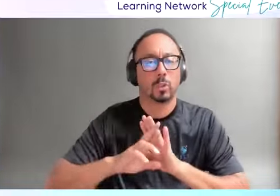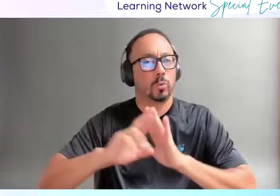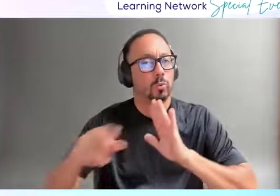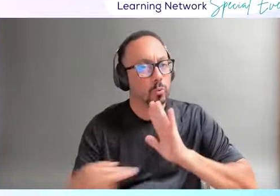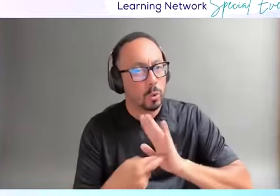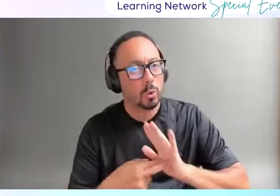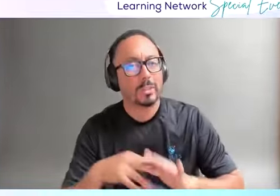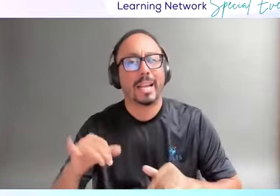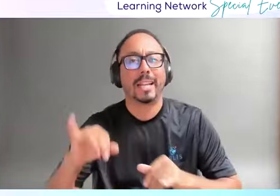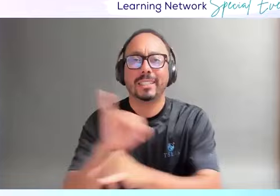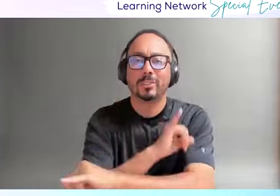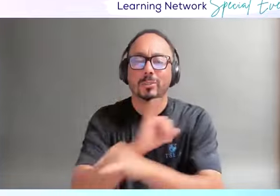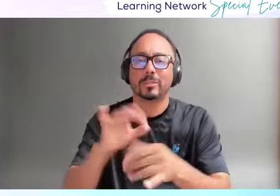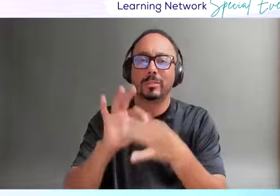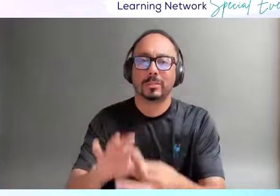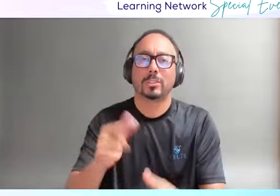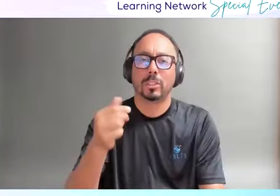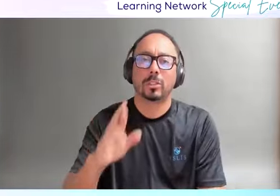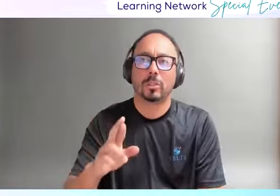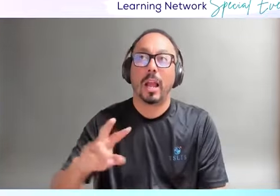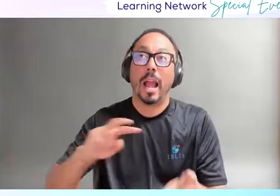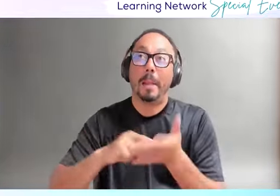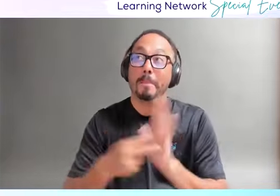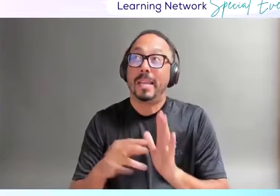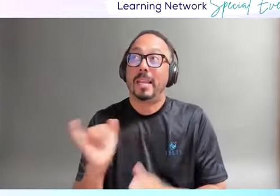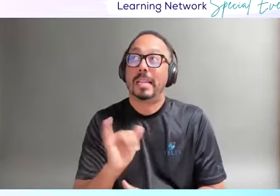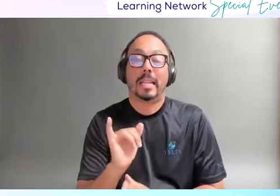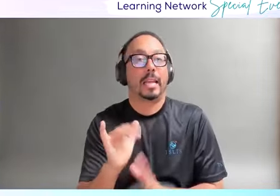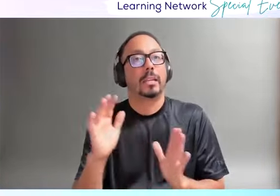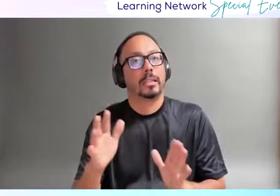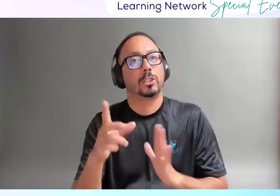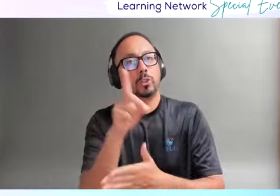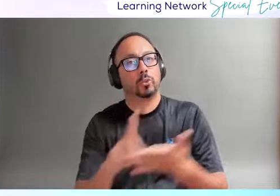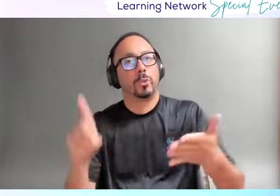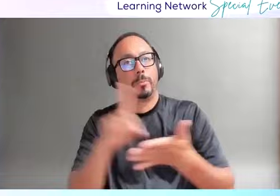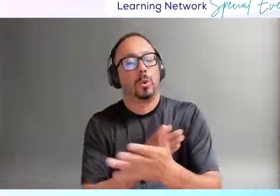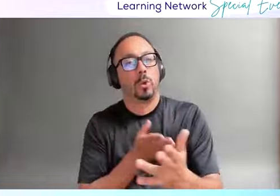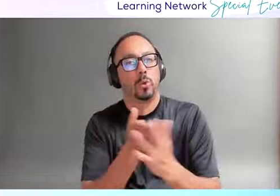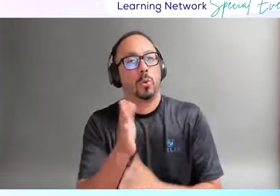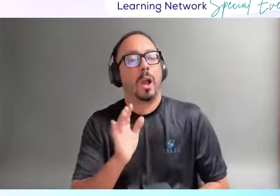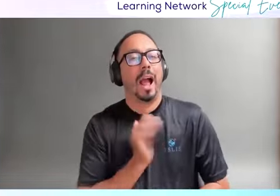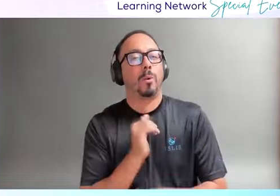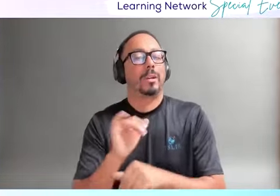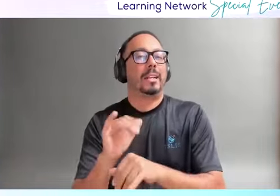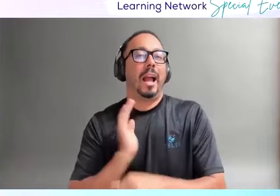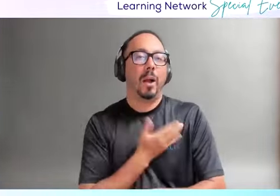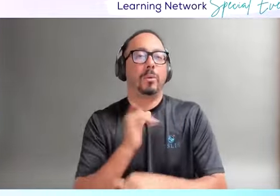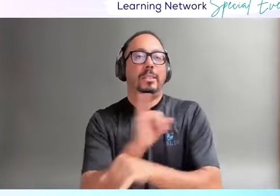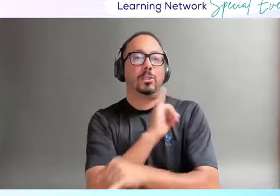gender, where I'm talking about discrimination that comes through our institution. We see a lot of impacts on both women and men and